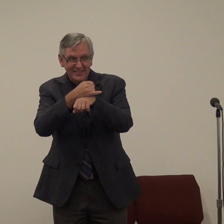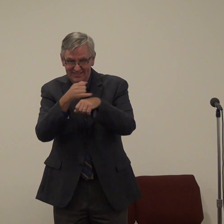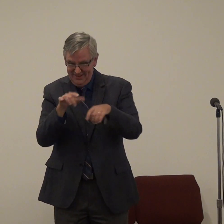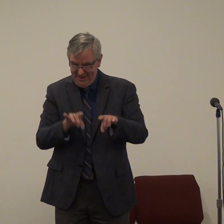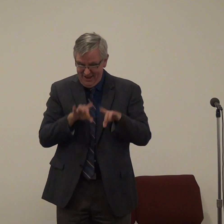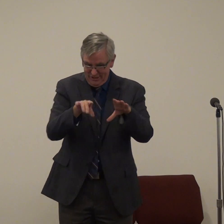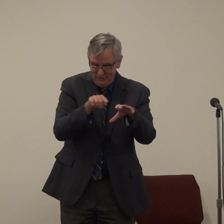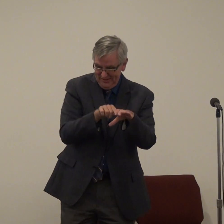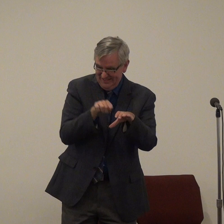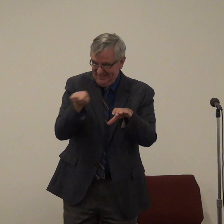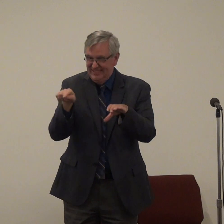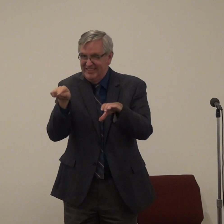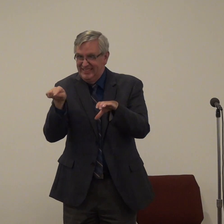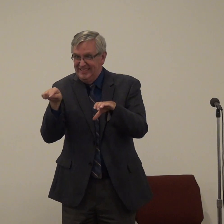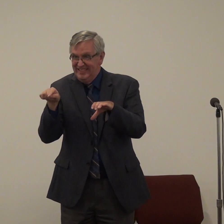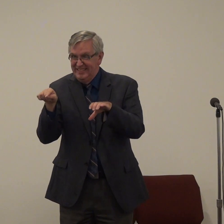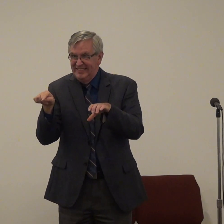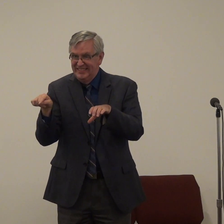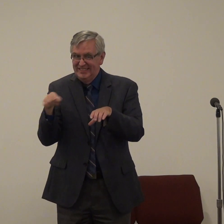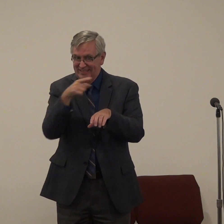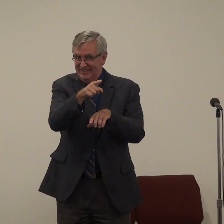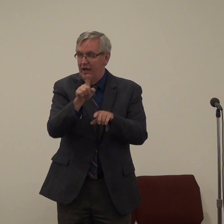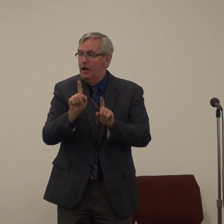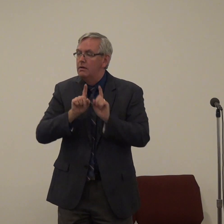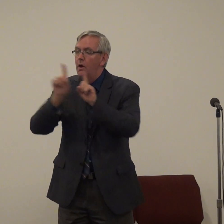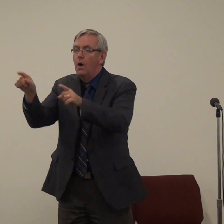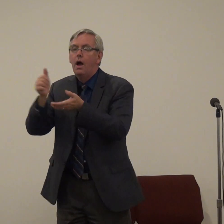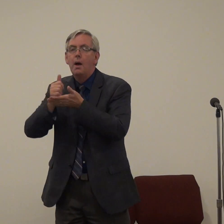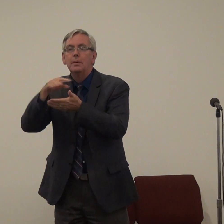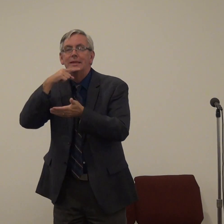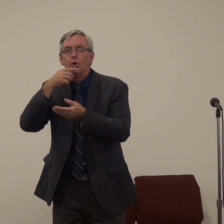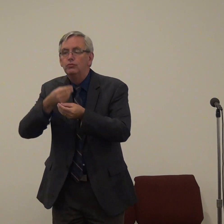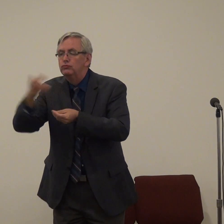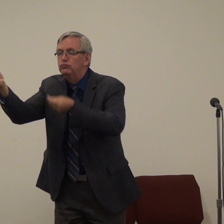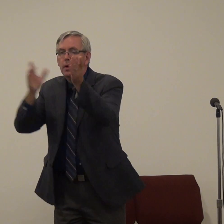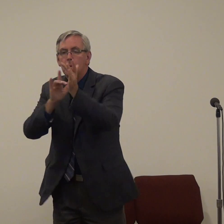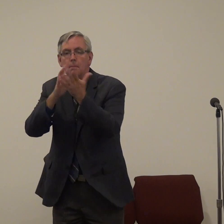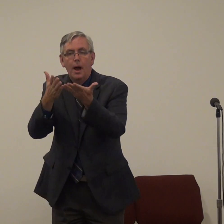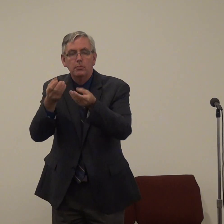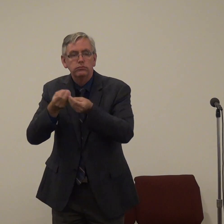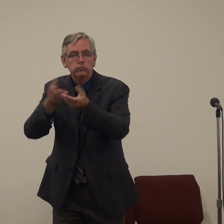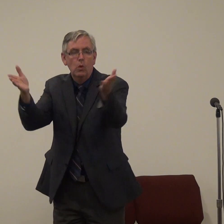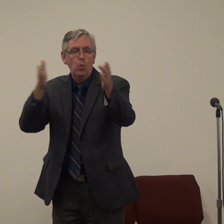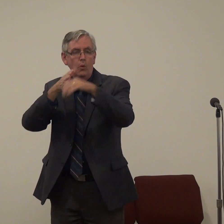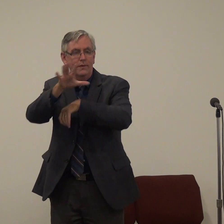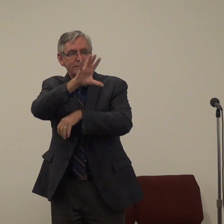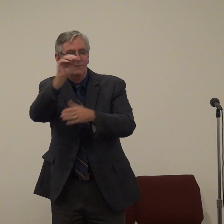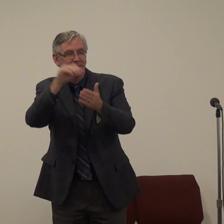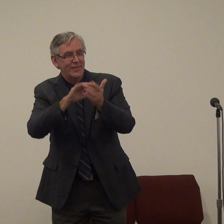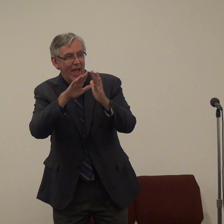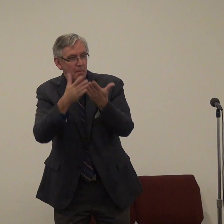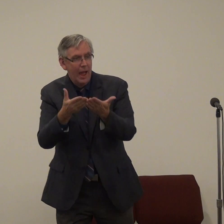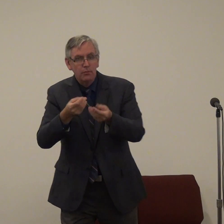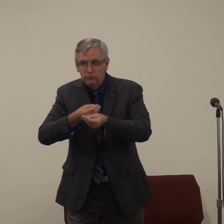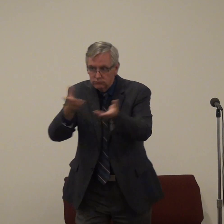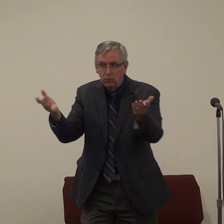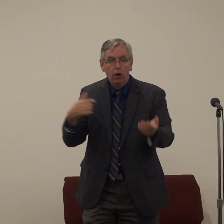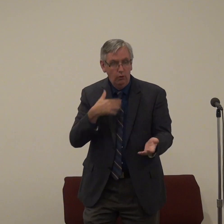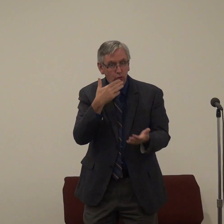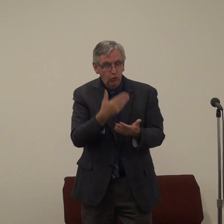Solomon Islands, and these are islands just off the coast of Australia, and he's been passing out Bibles over there. They've passed